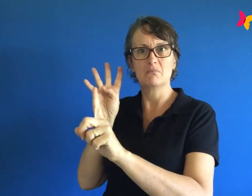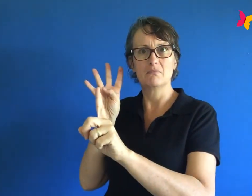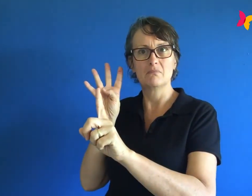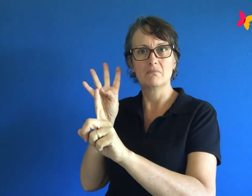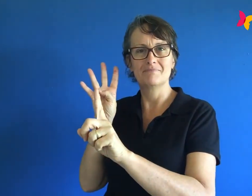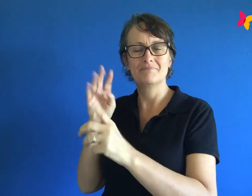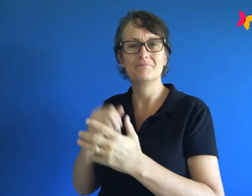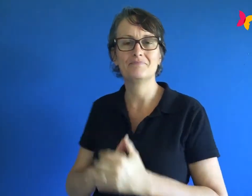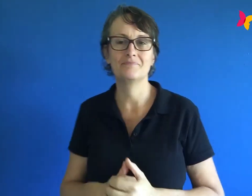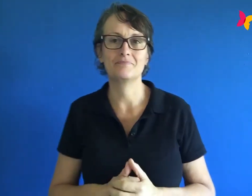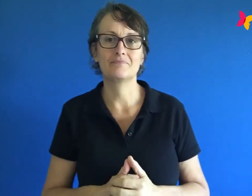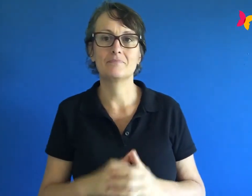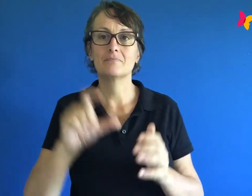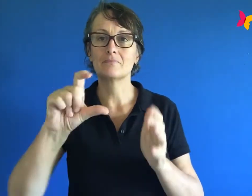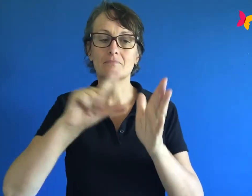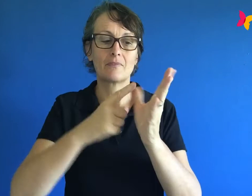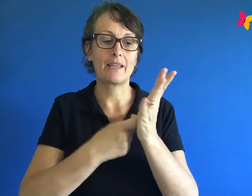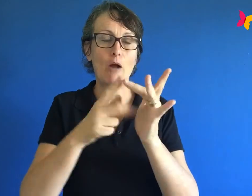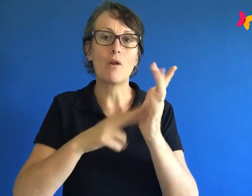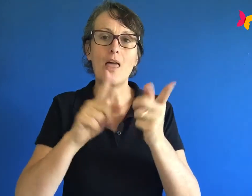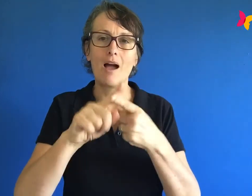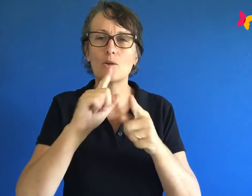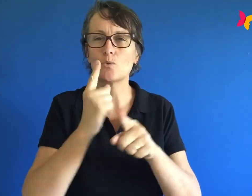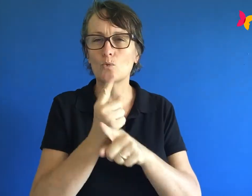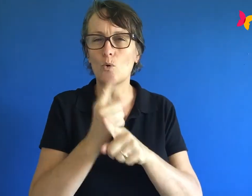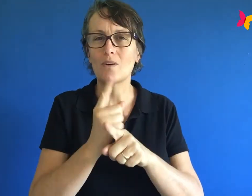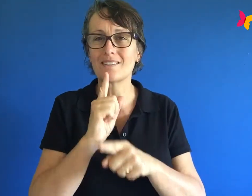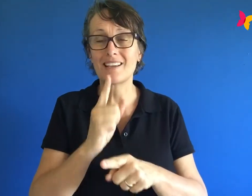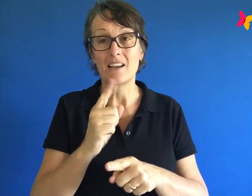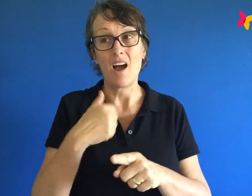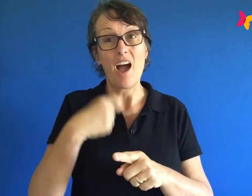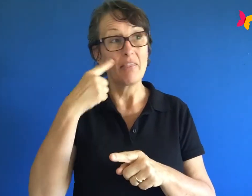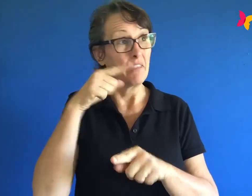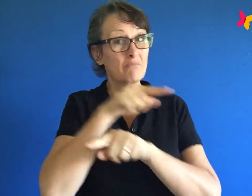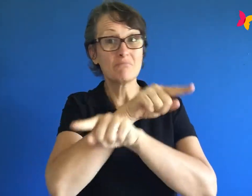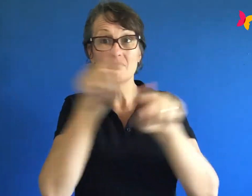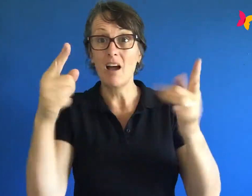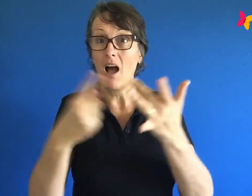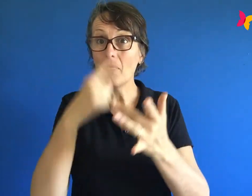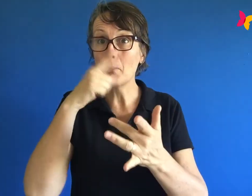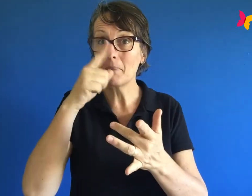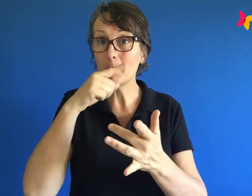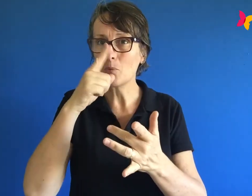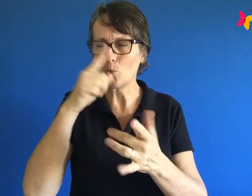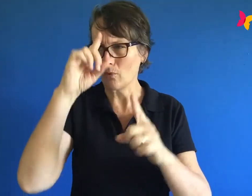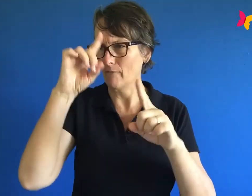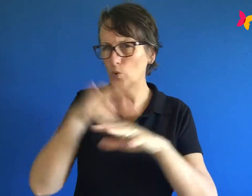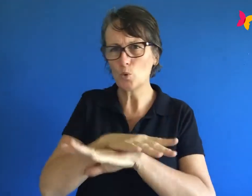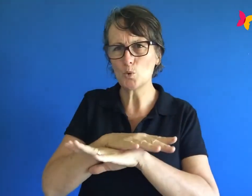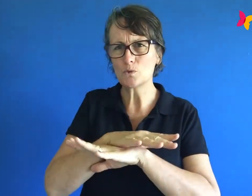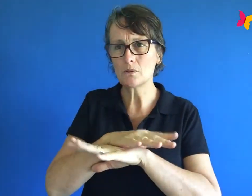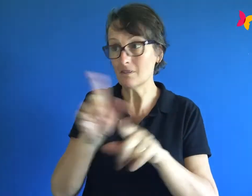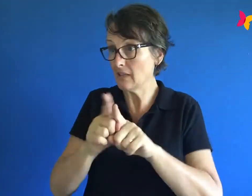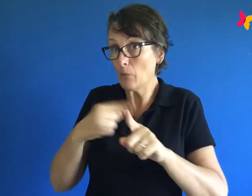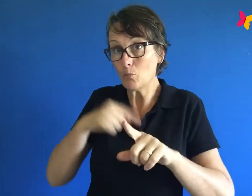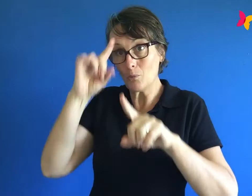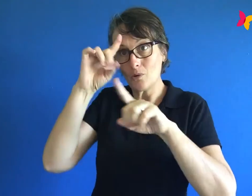as we were about what was happening. I think he's got some terrific mates, and there were some terrific mates that helped him